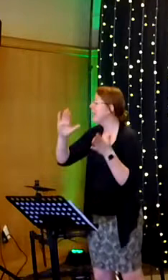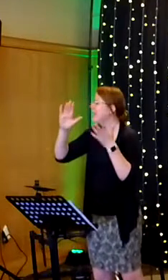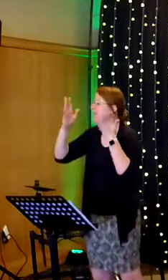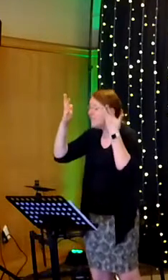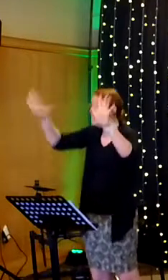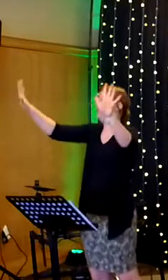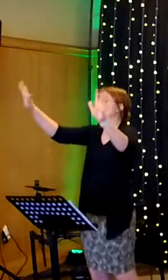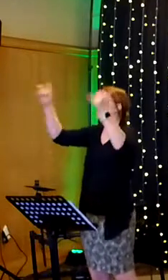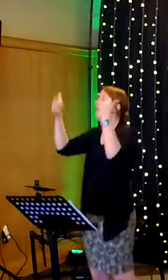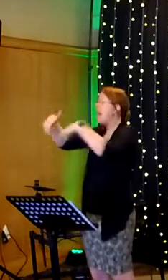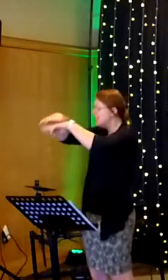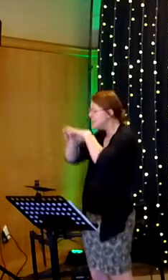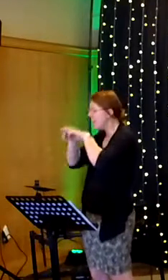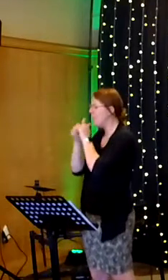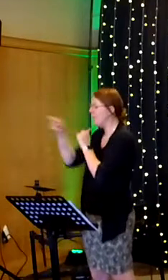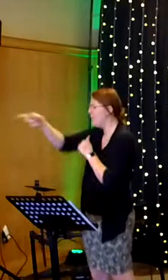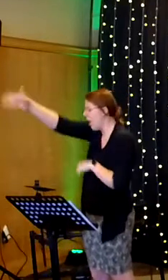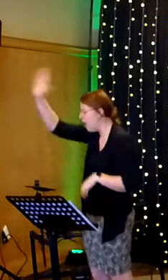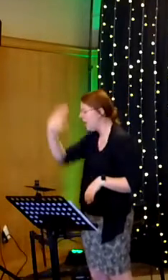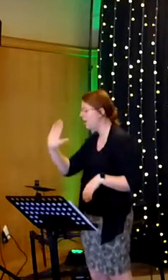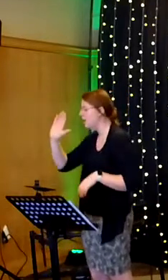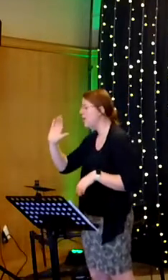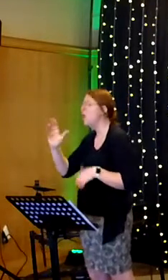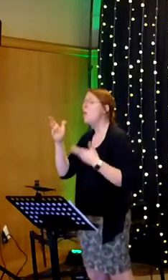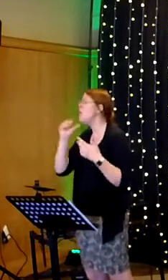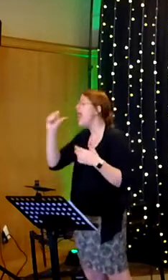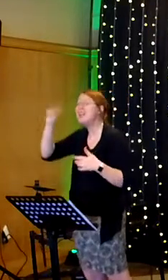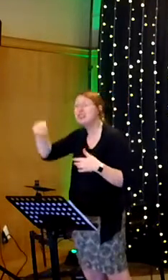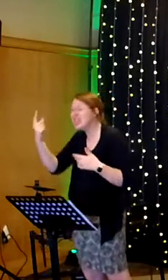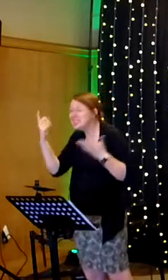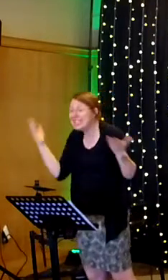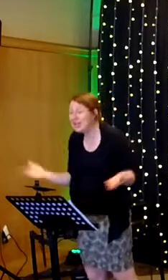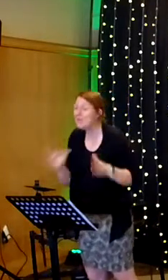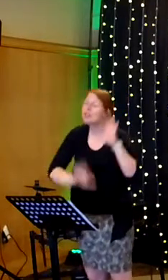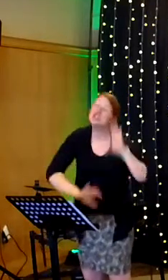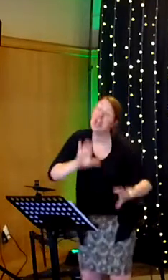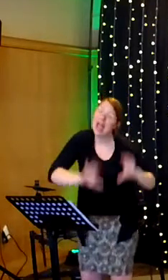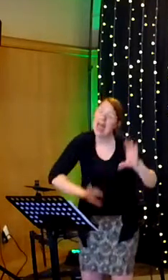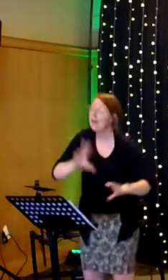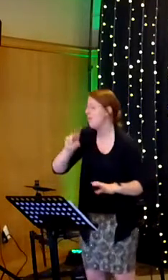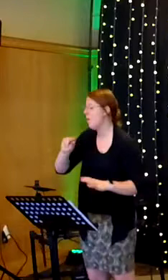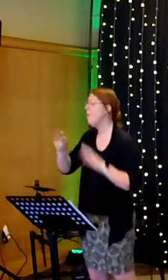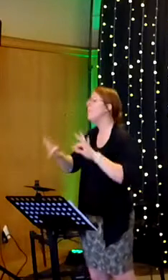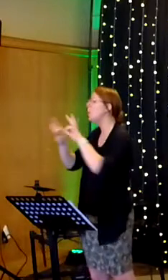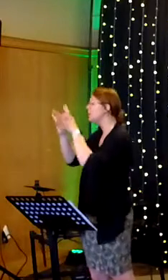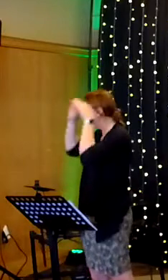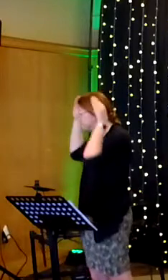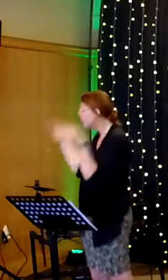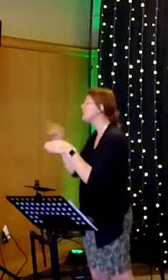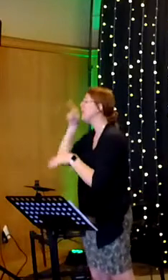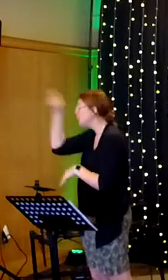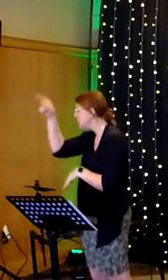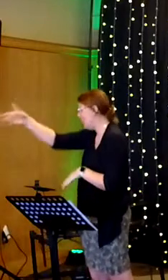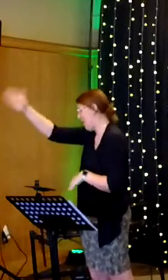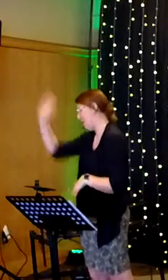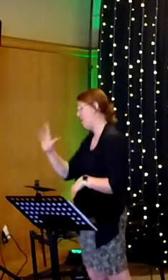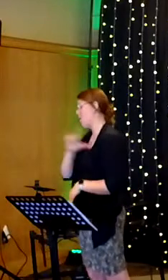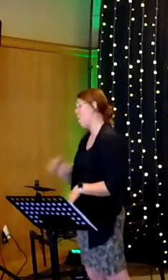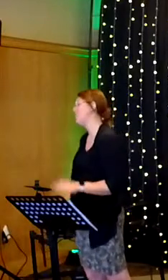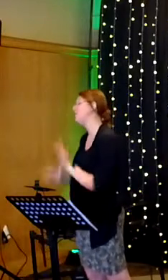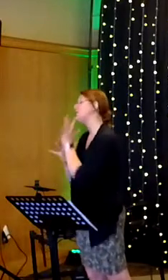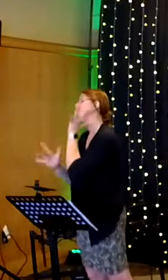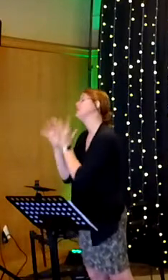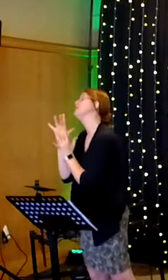you. We didn't just come here to talk to people, although that's awesome, but allow us to focus on your word. Lord Jesus,